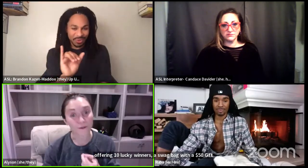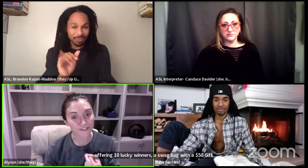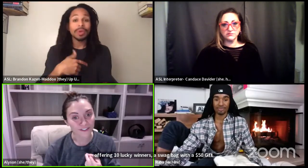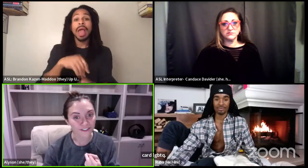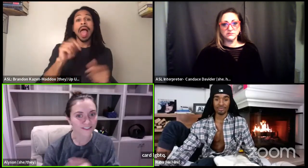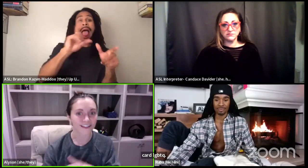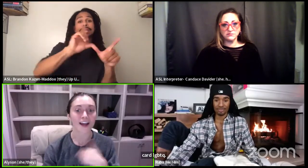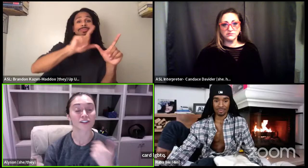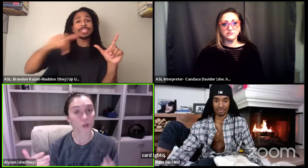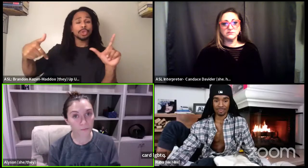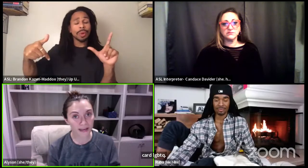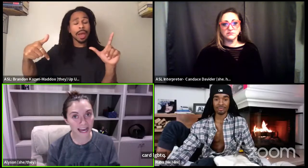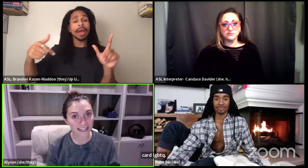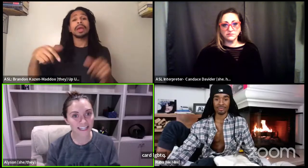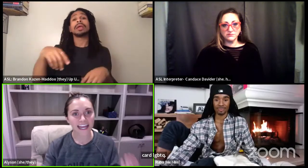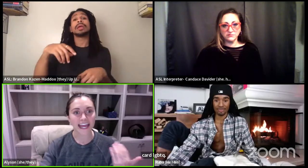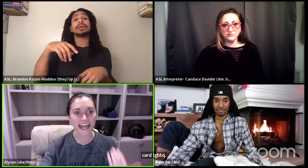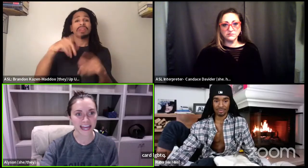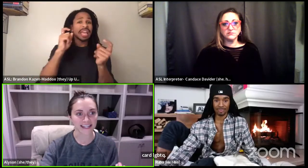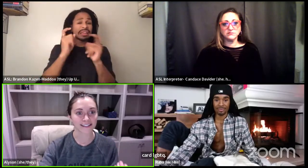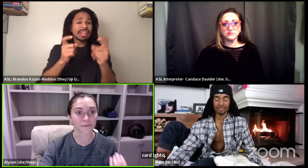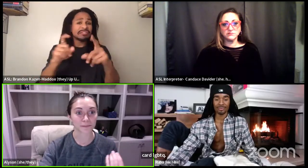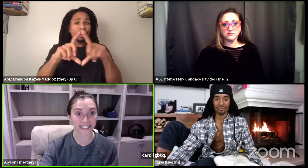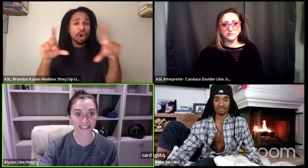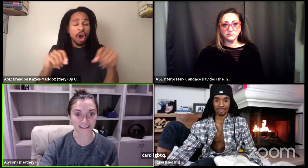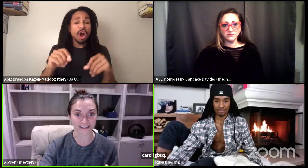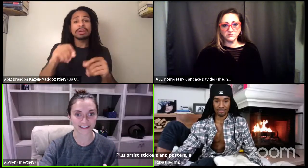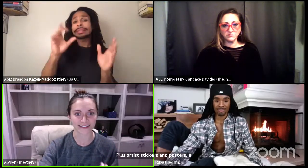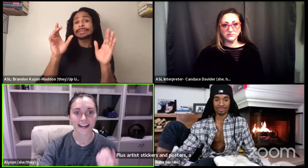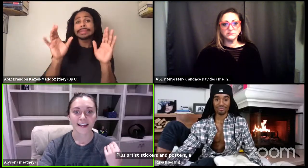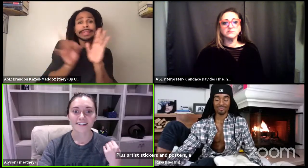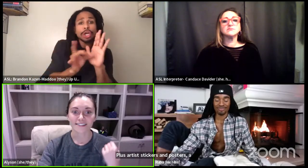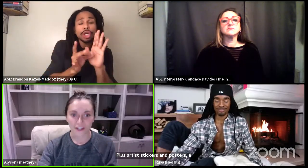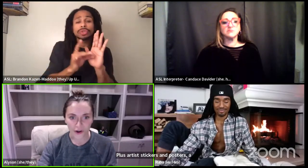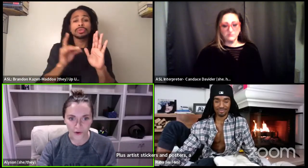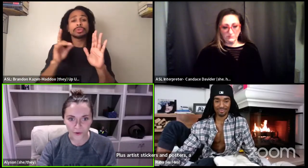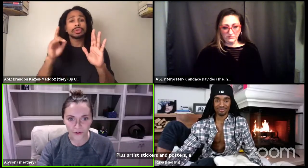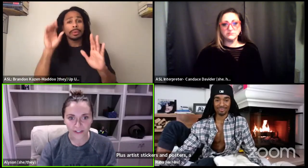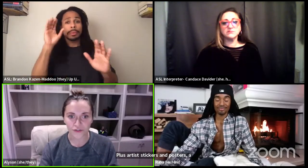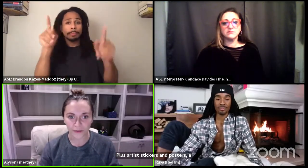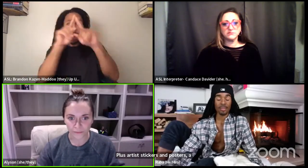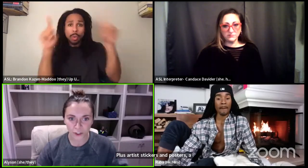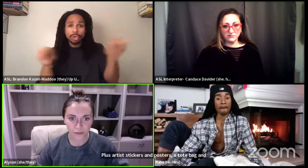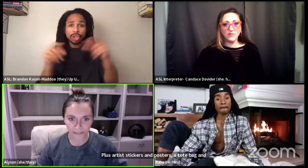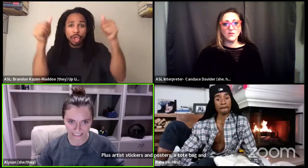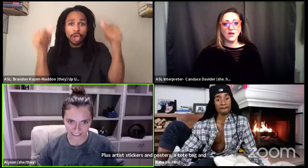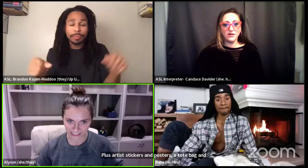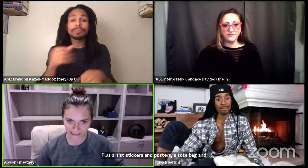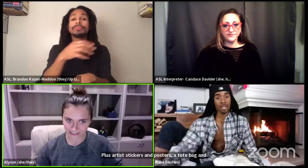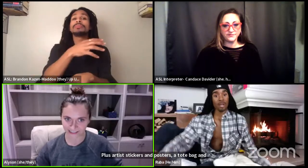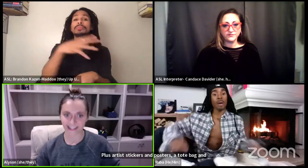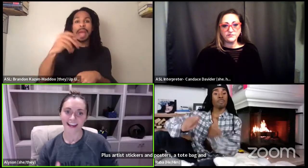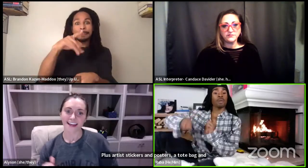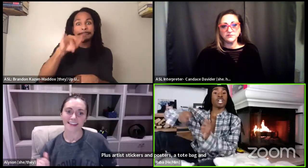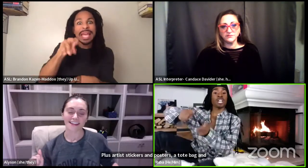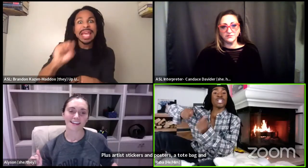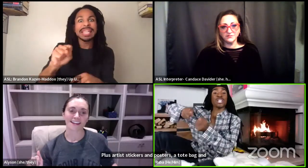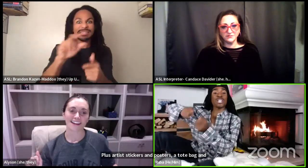stickers and posters, a tote bag, and pins. So, drumroll